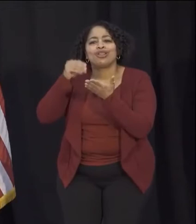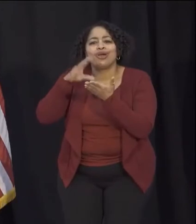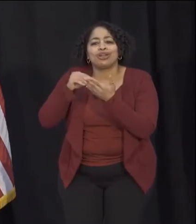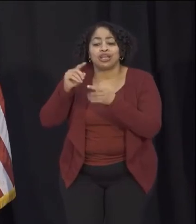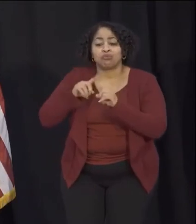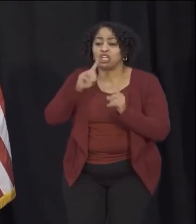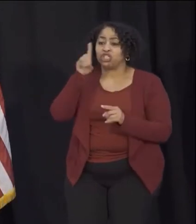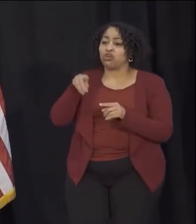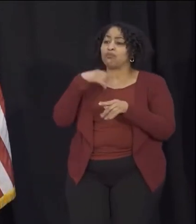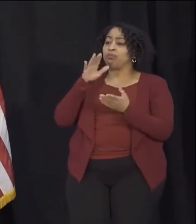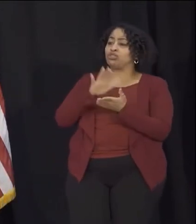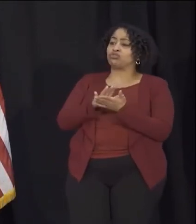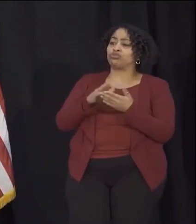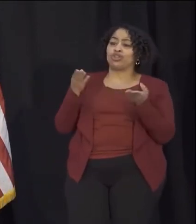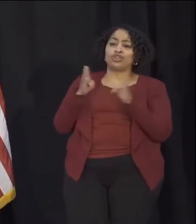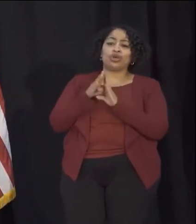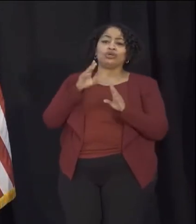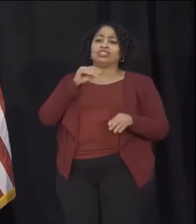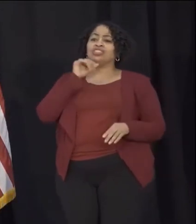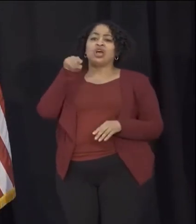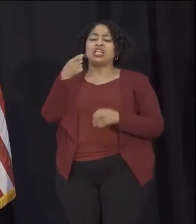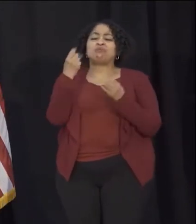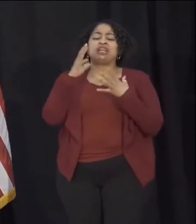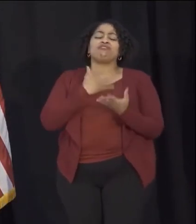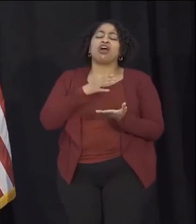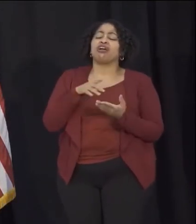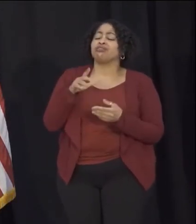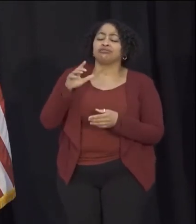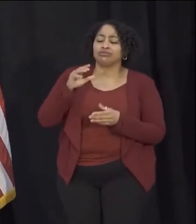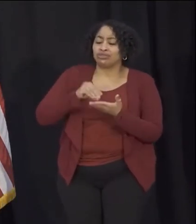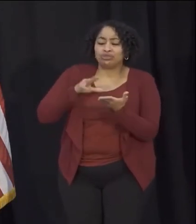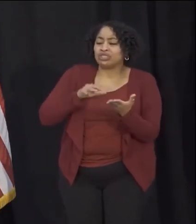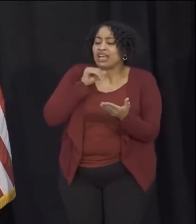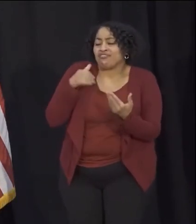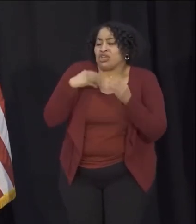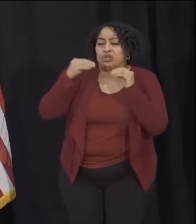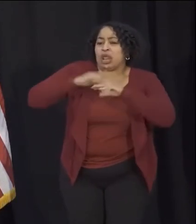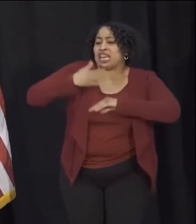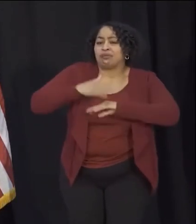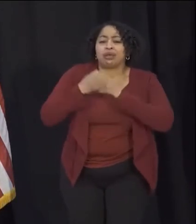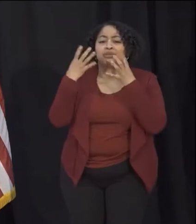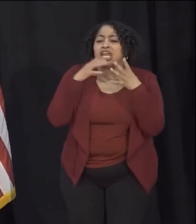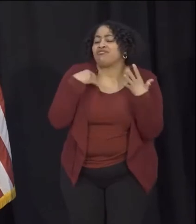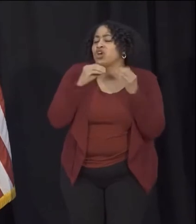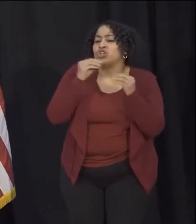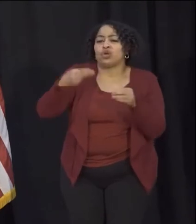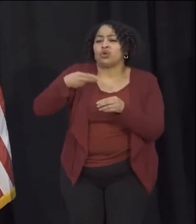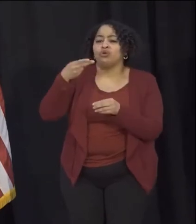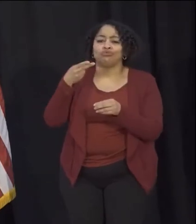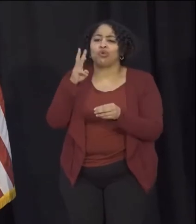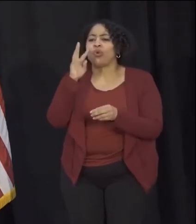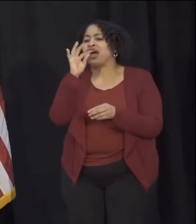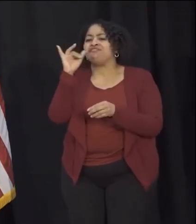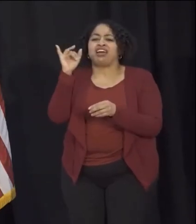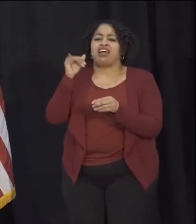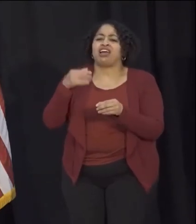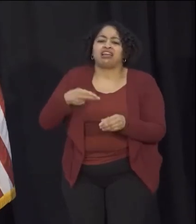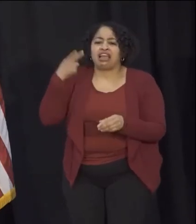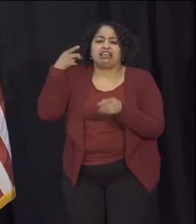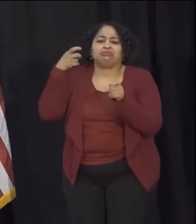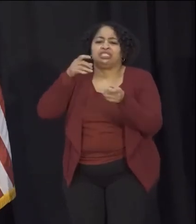closed, not only do many of our children not have laptops, many don't have broadband. And the teaching system wasn't set up.